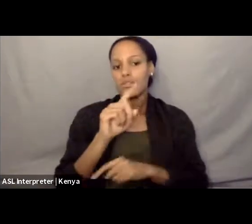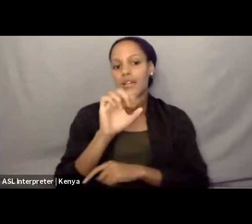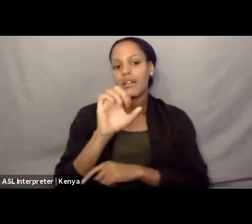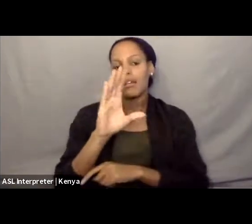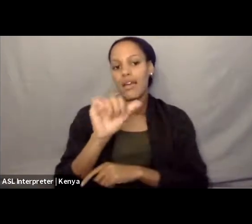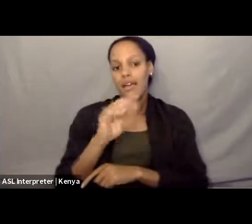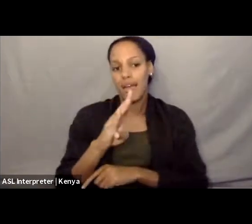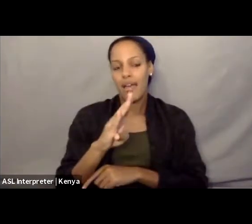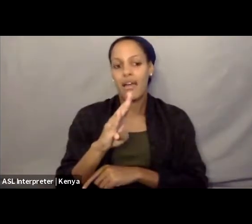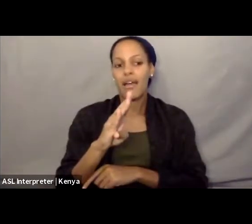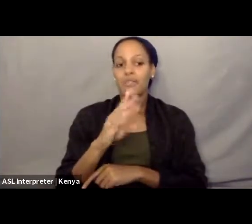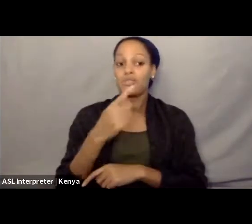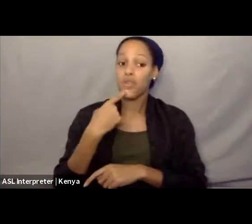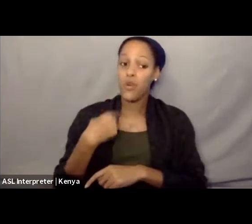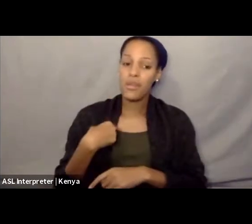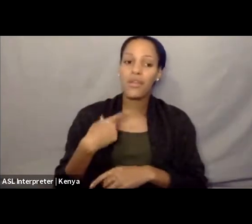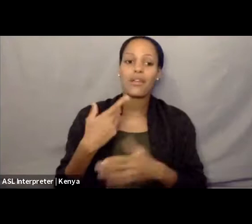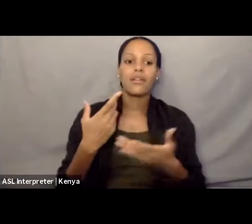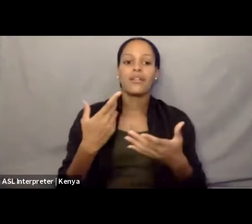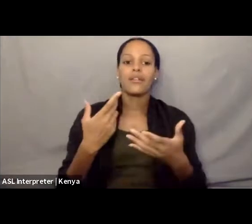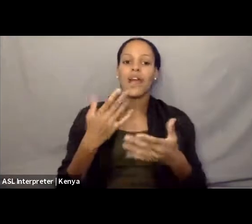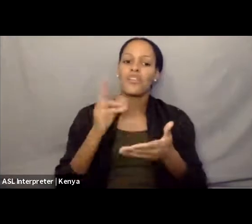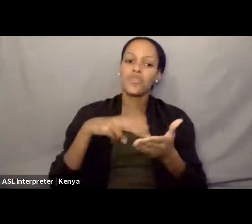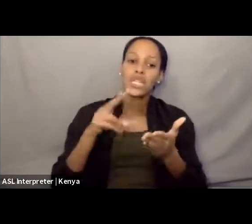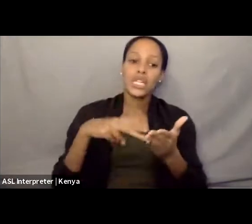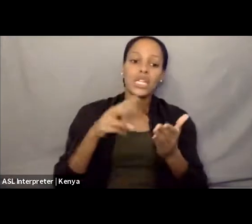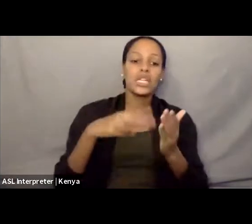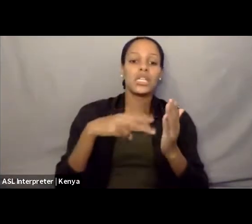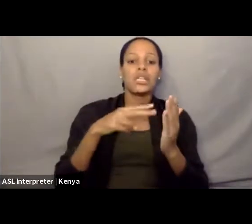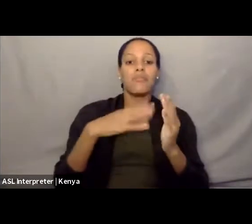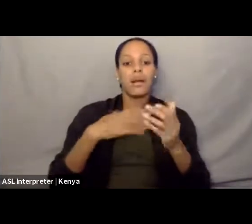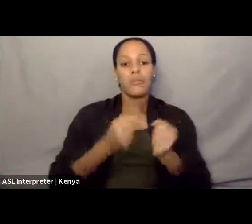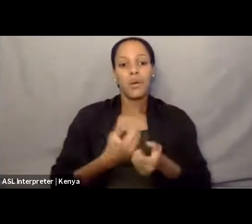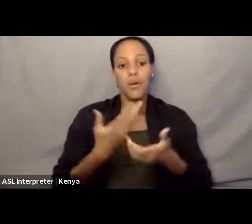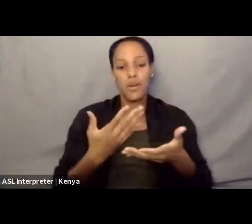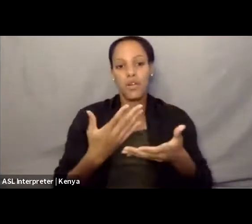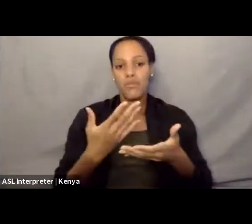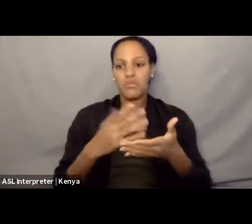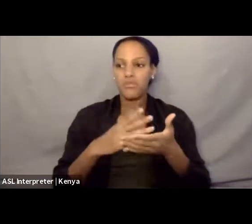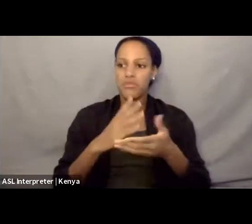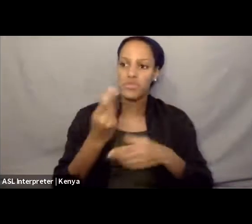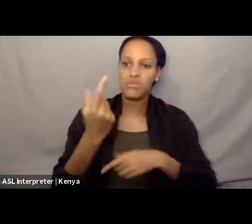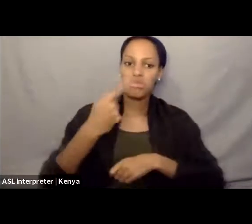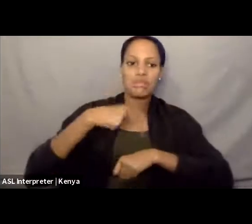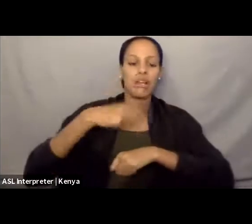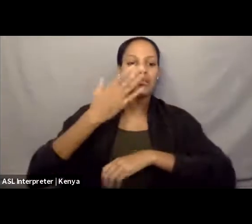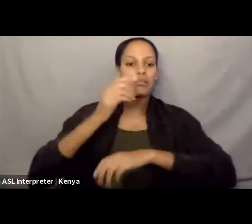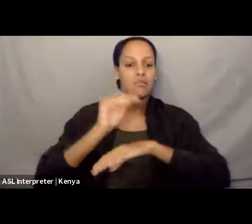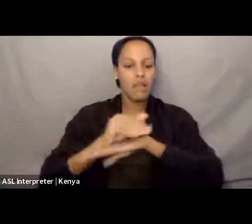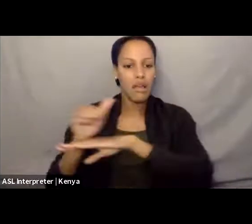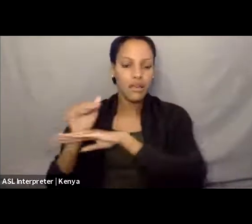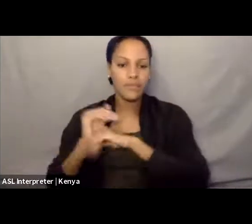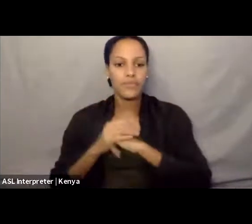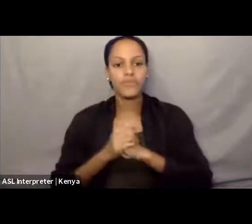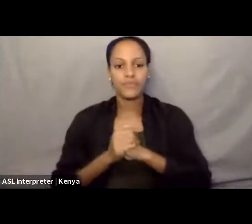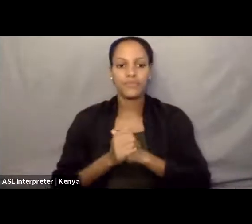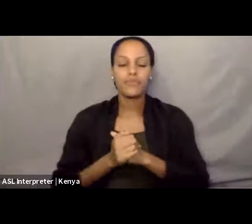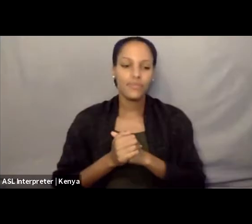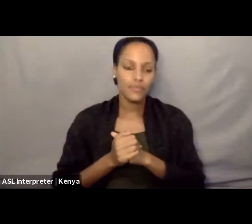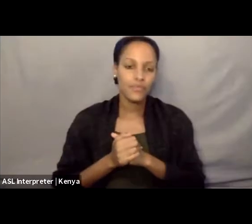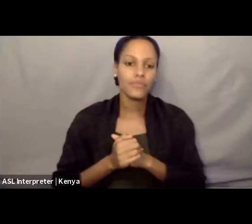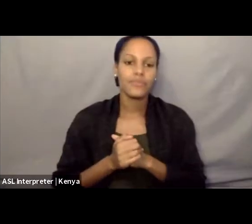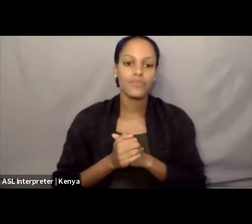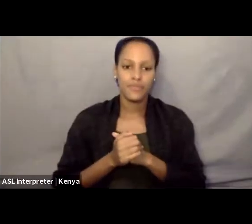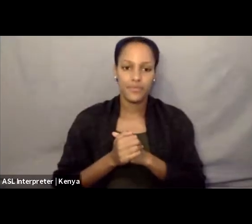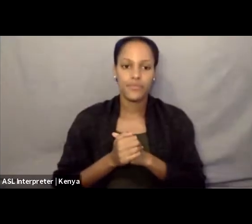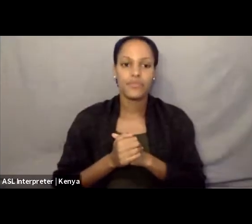at various open mics 2 or 3 times a week. And last week, also in my town, the poet laureate, Juan Felipe Herrera,